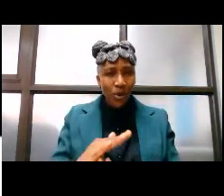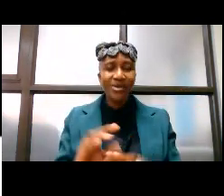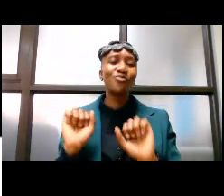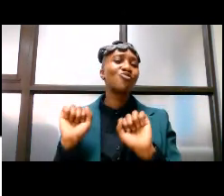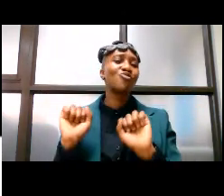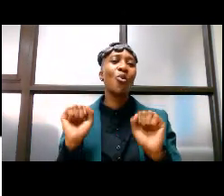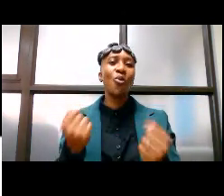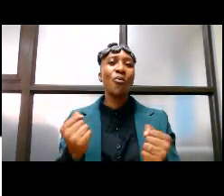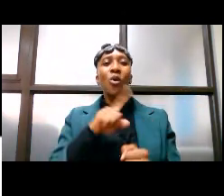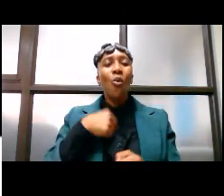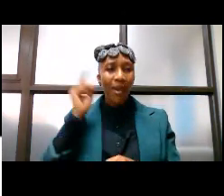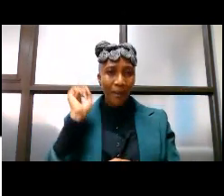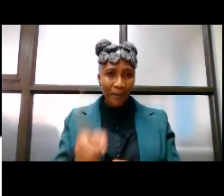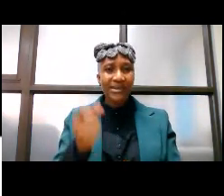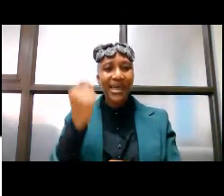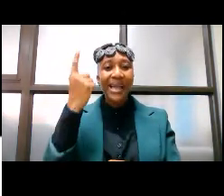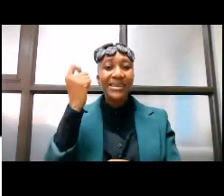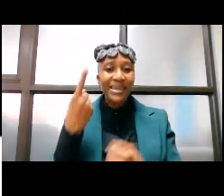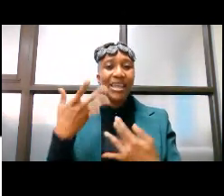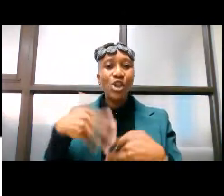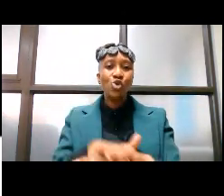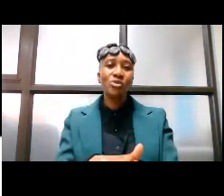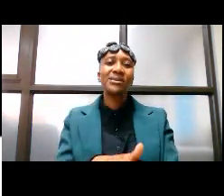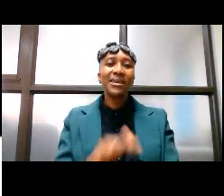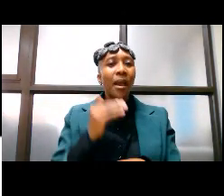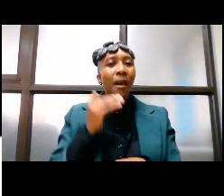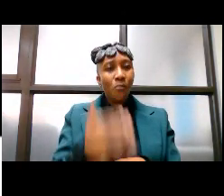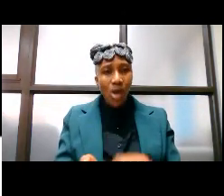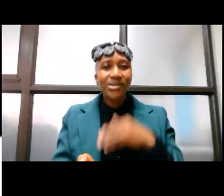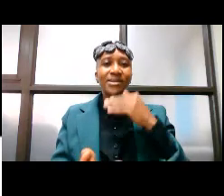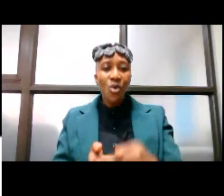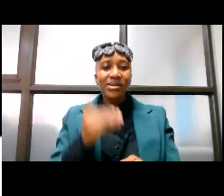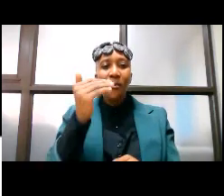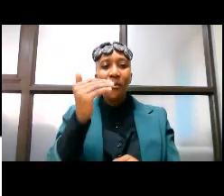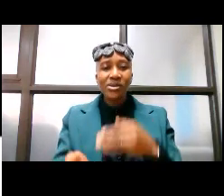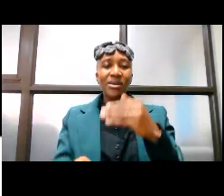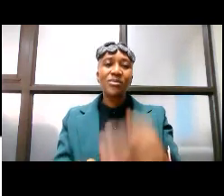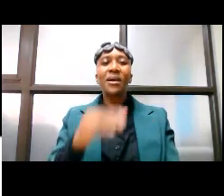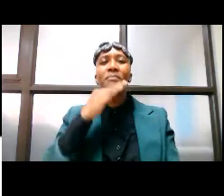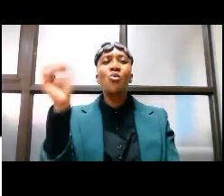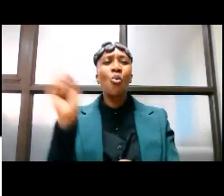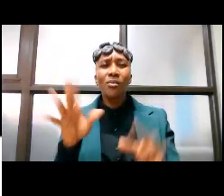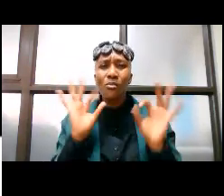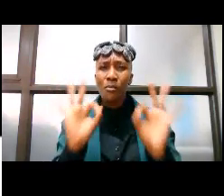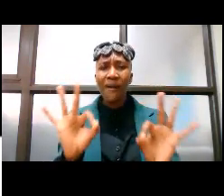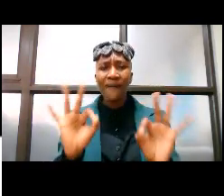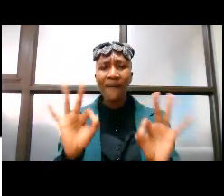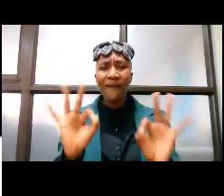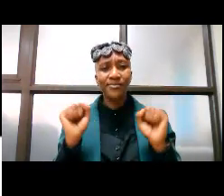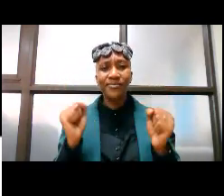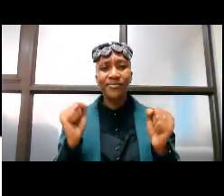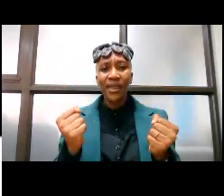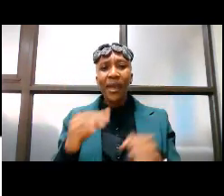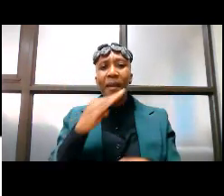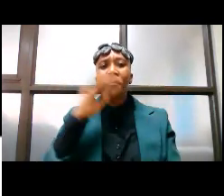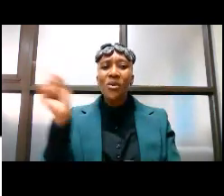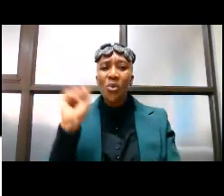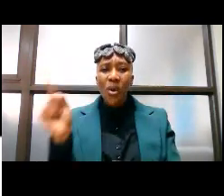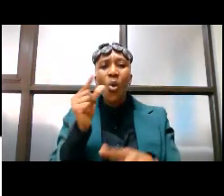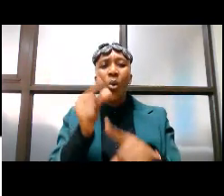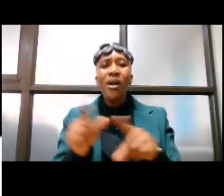as a process. It's not perfect. Words like experimenting, words like